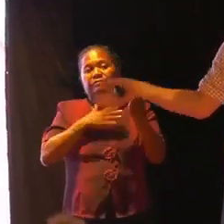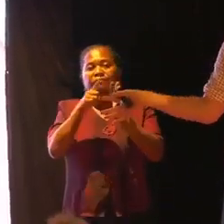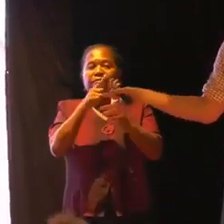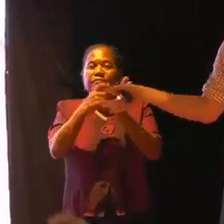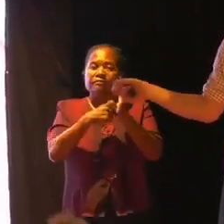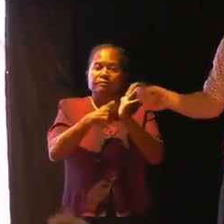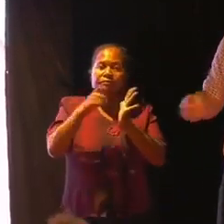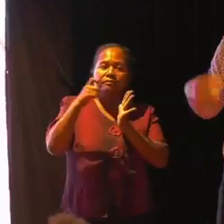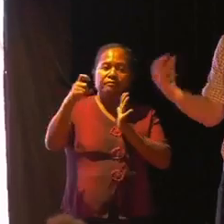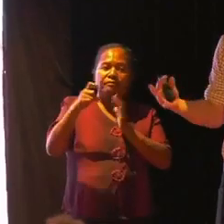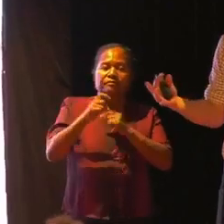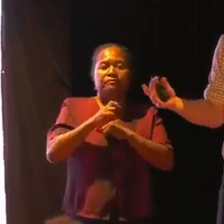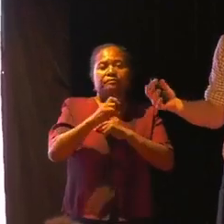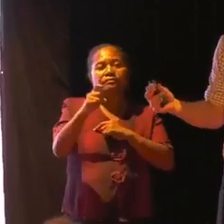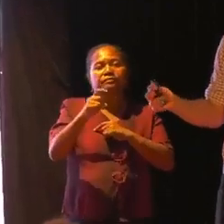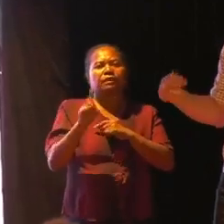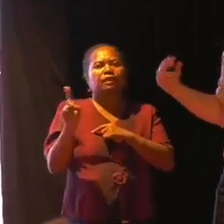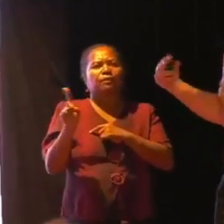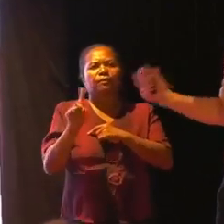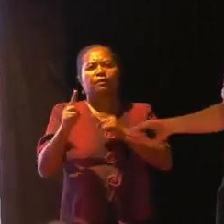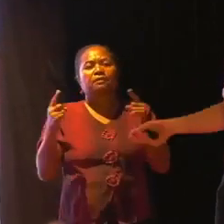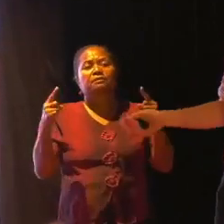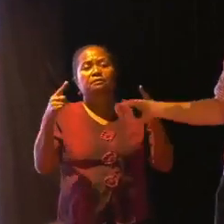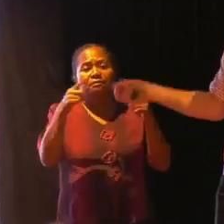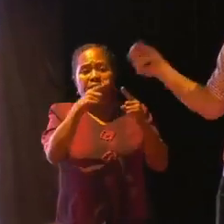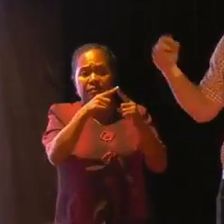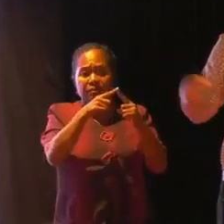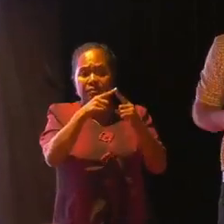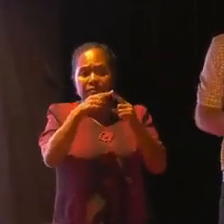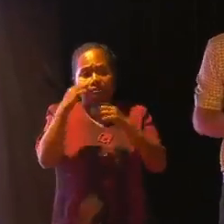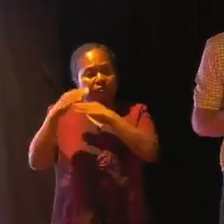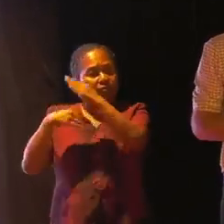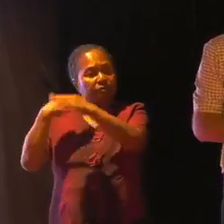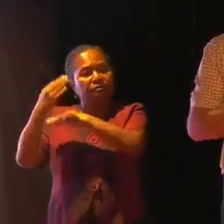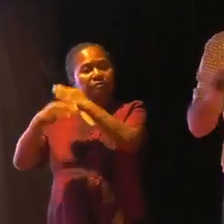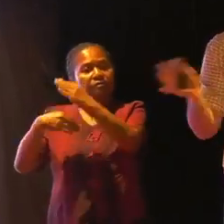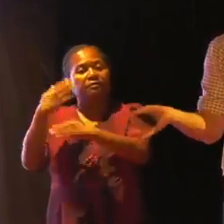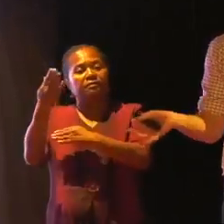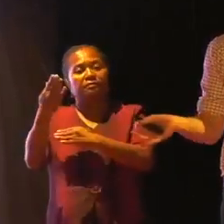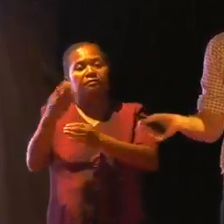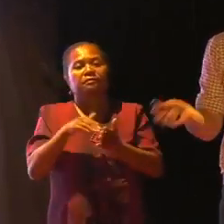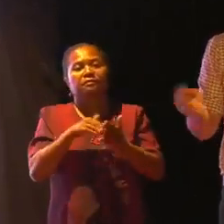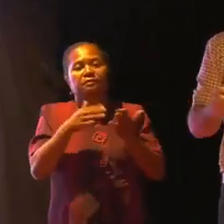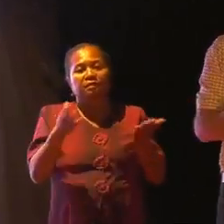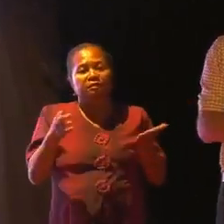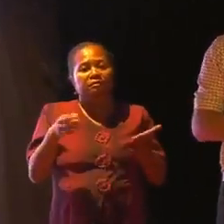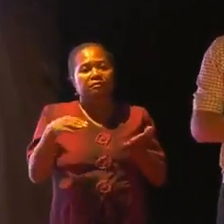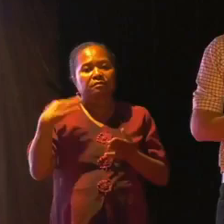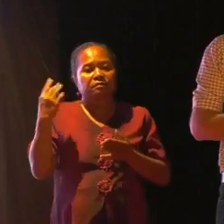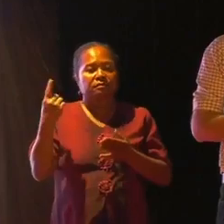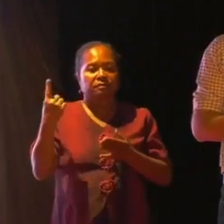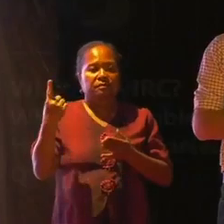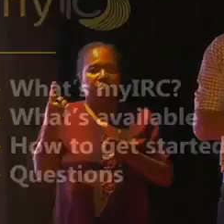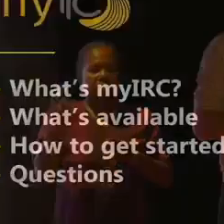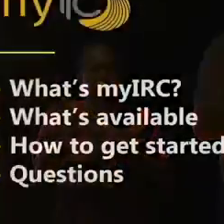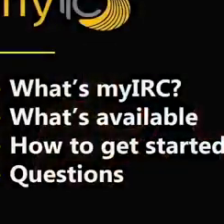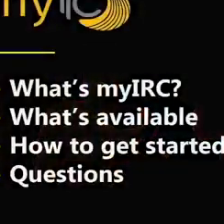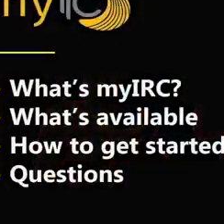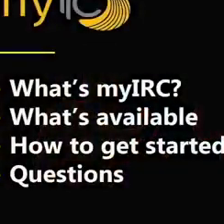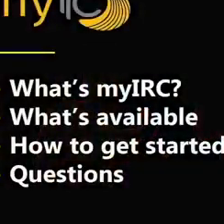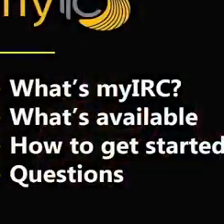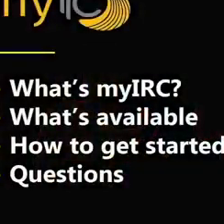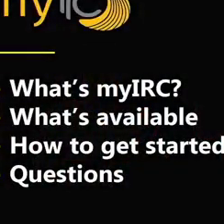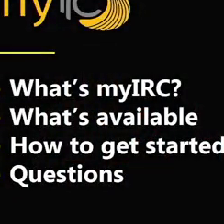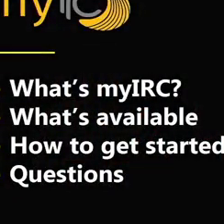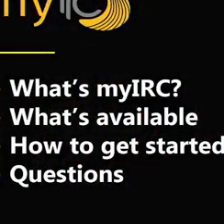MyIRC is, what are the goals, what's the future hold, what's available now to everyone. Okay, how is this system built for you